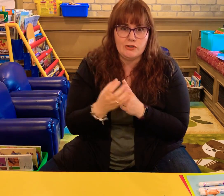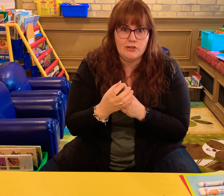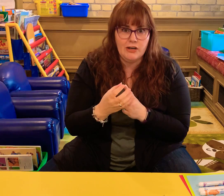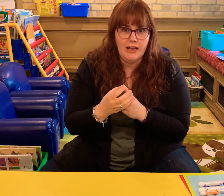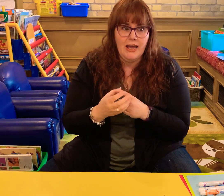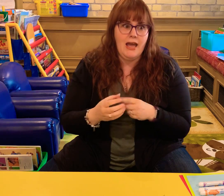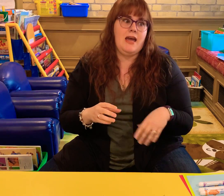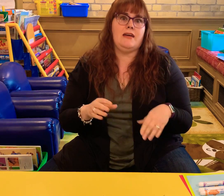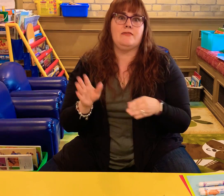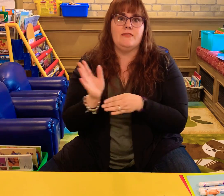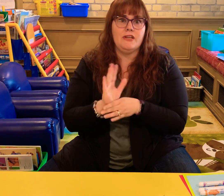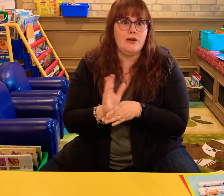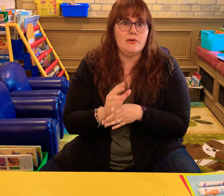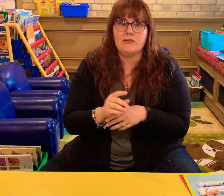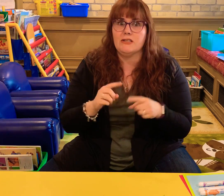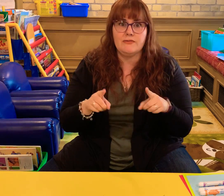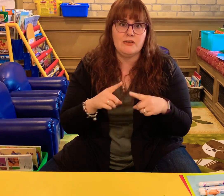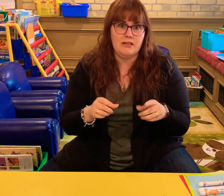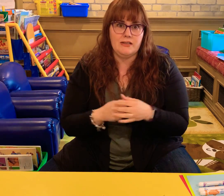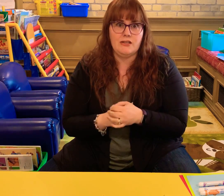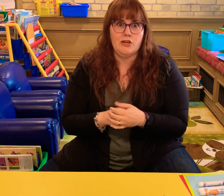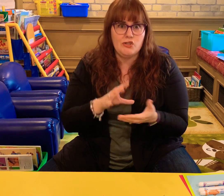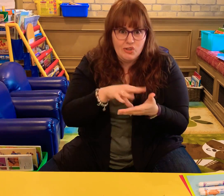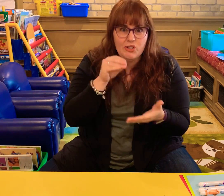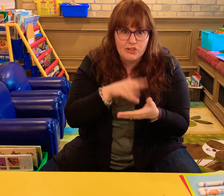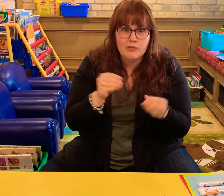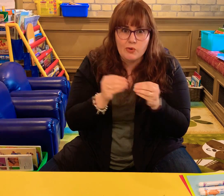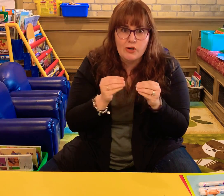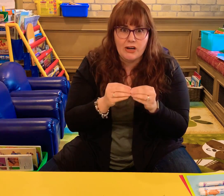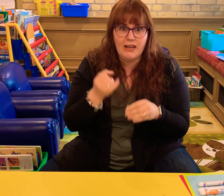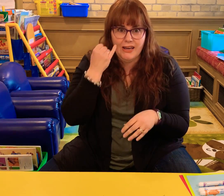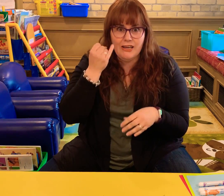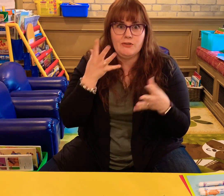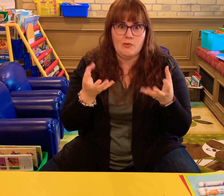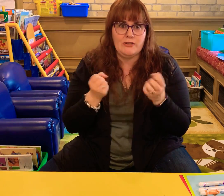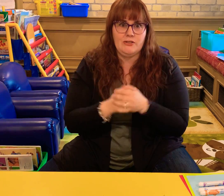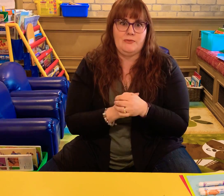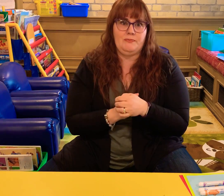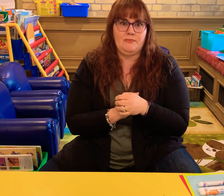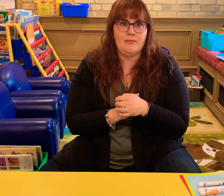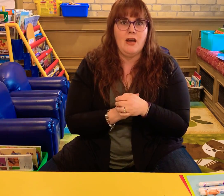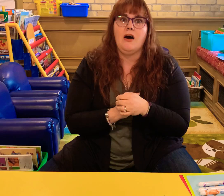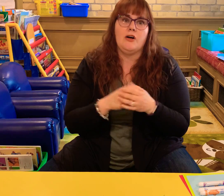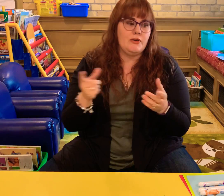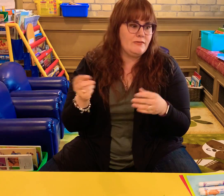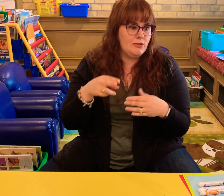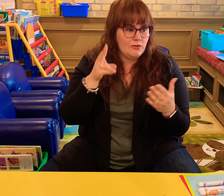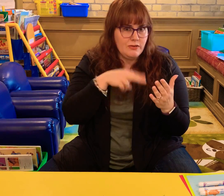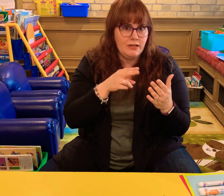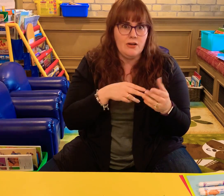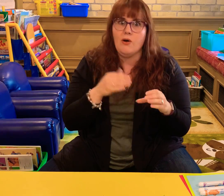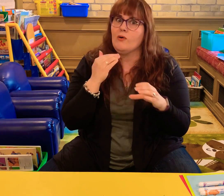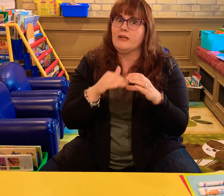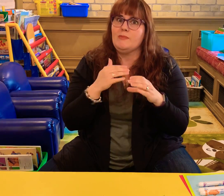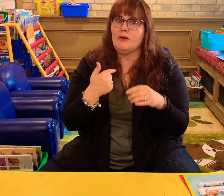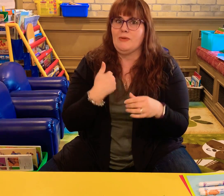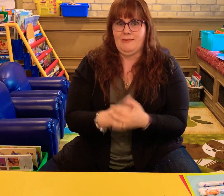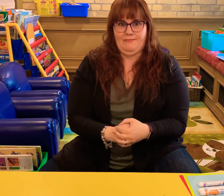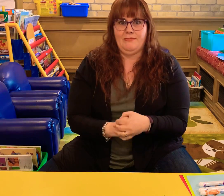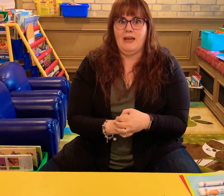and videos and different things so you can learn more if you want to. All you have to do is read it or email me and